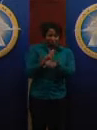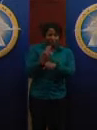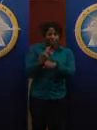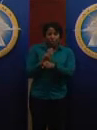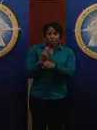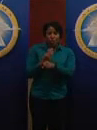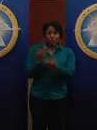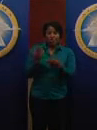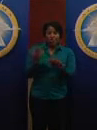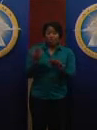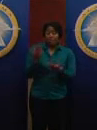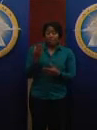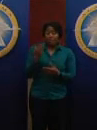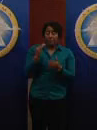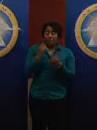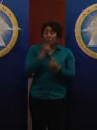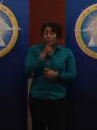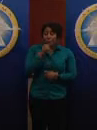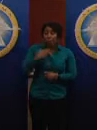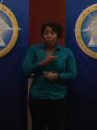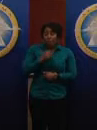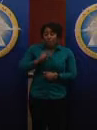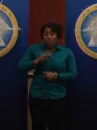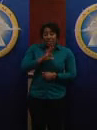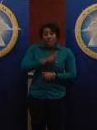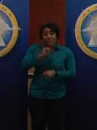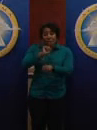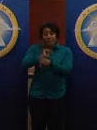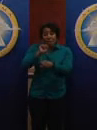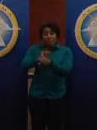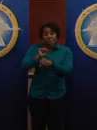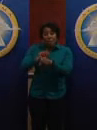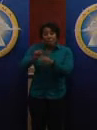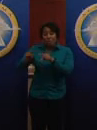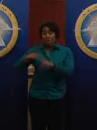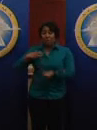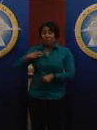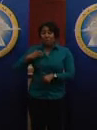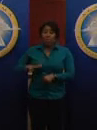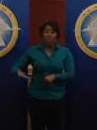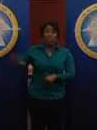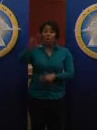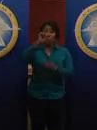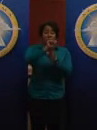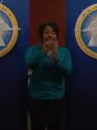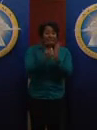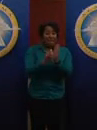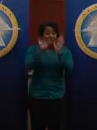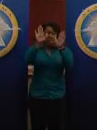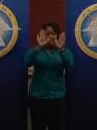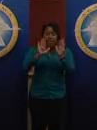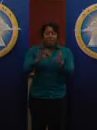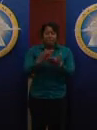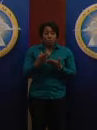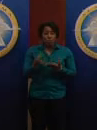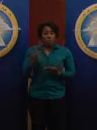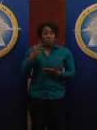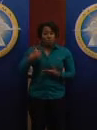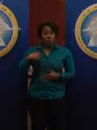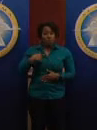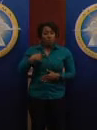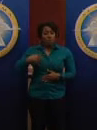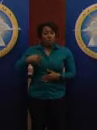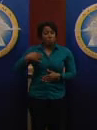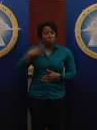our staff here at the department, working with volunteers all across the state. It's an amazing resource. And we'll continue to have those kind of resources, and we'll continue to